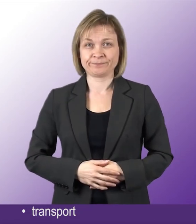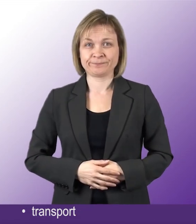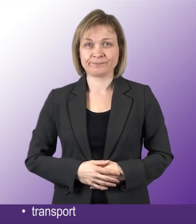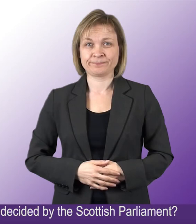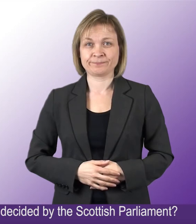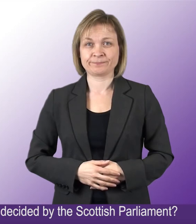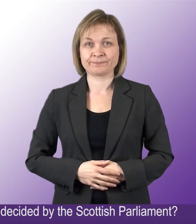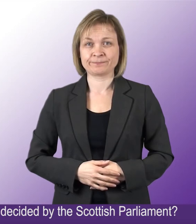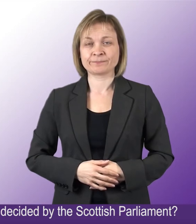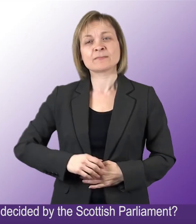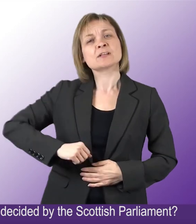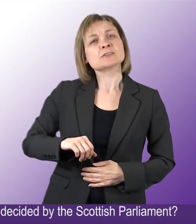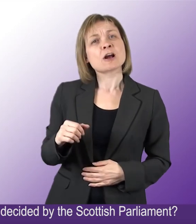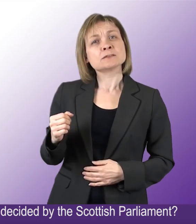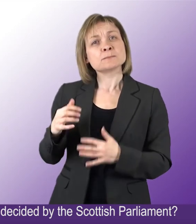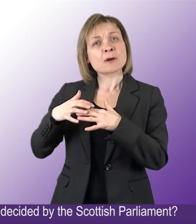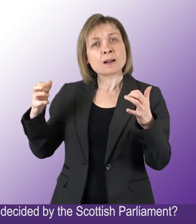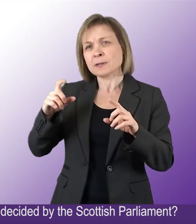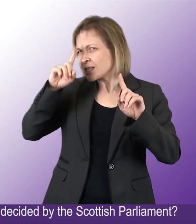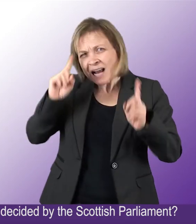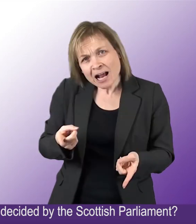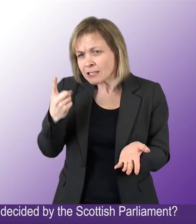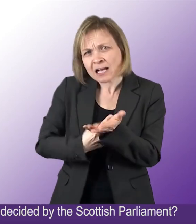What cannot be decided by the Scottish Parliament?